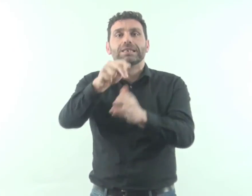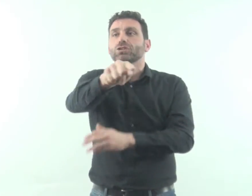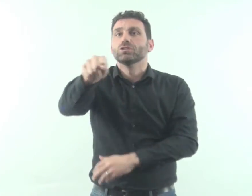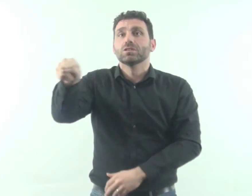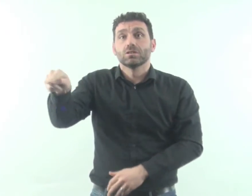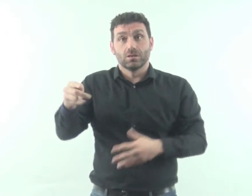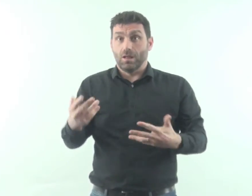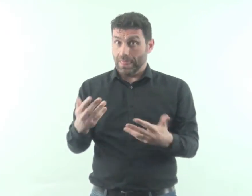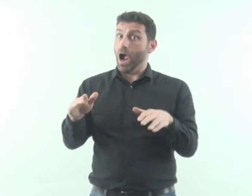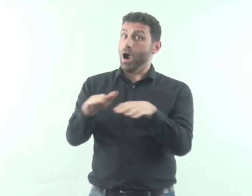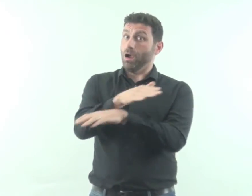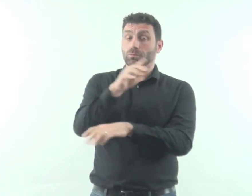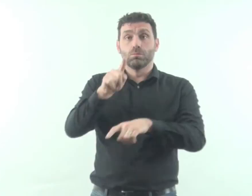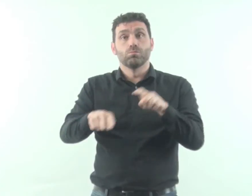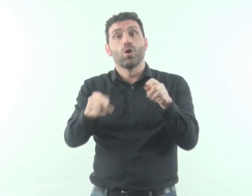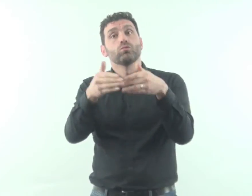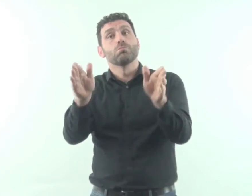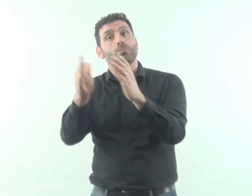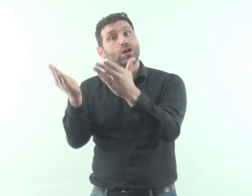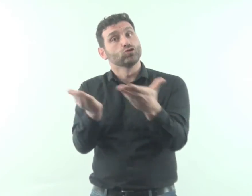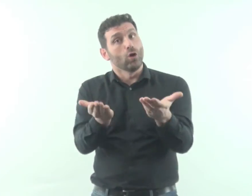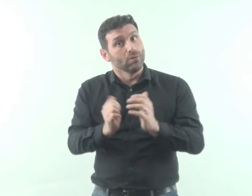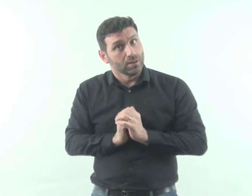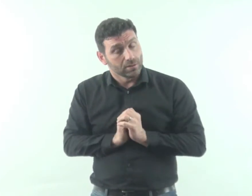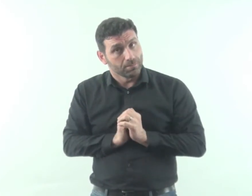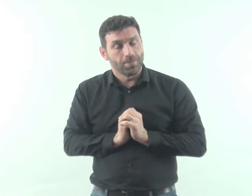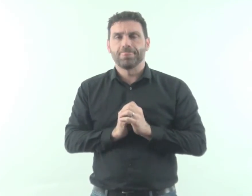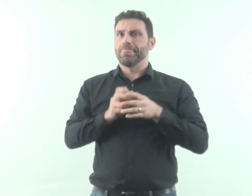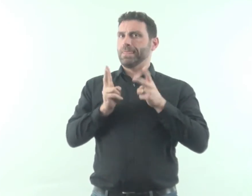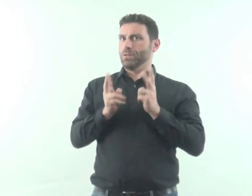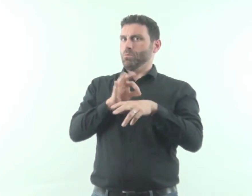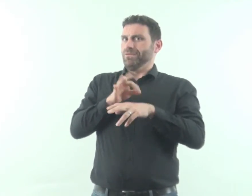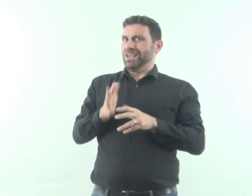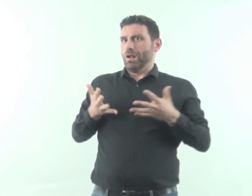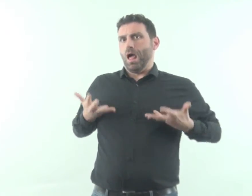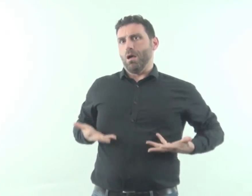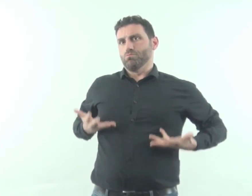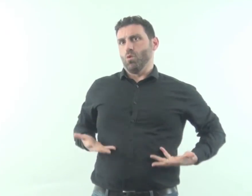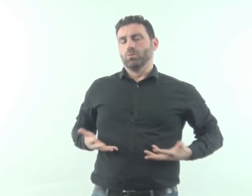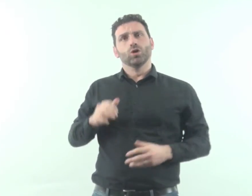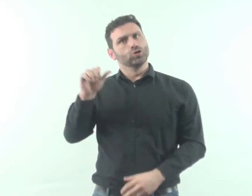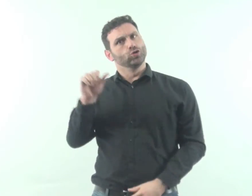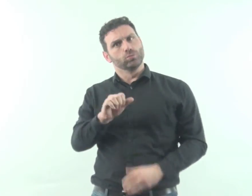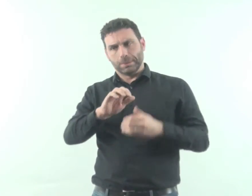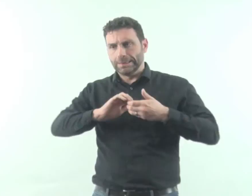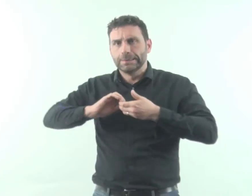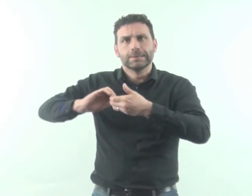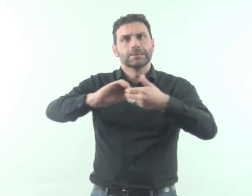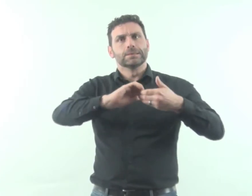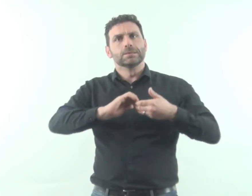this, which will be tendered to different organisations and will cover most public service work. So the interpreting profession at the